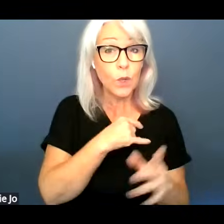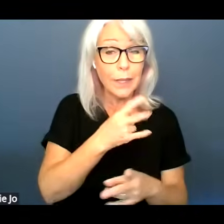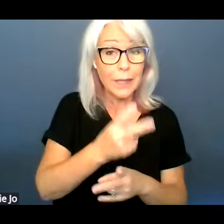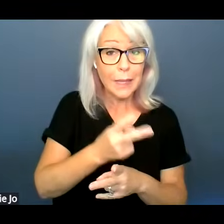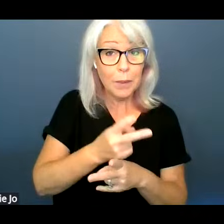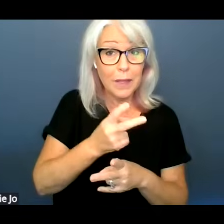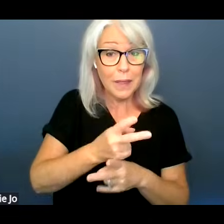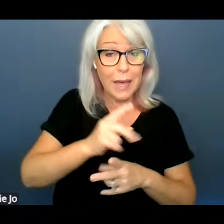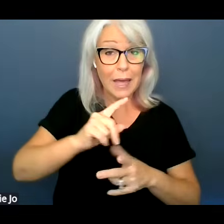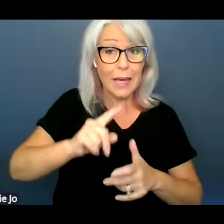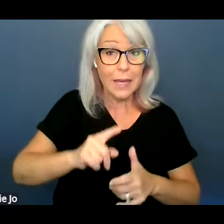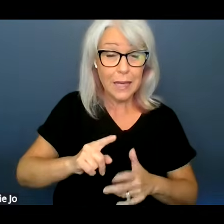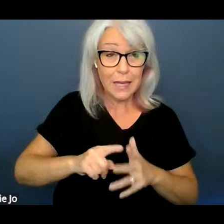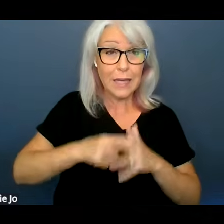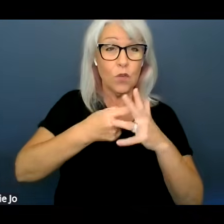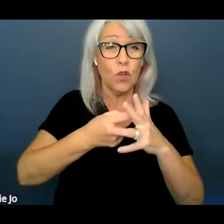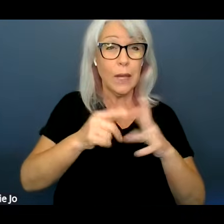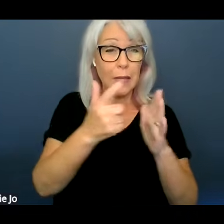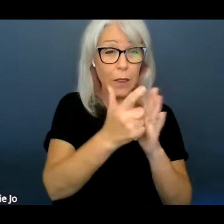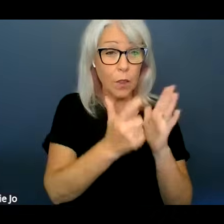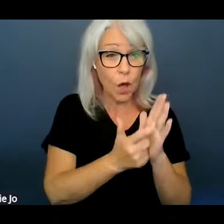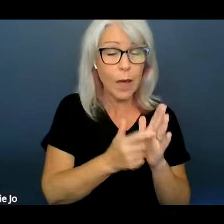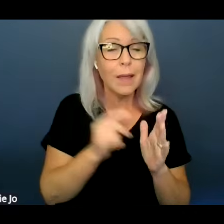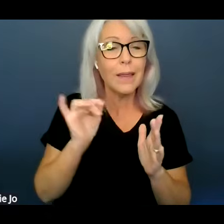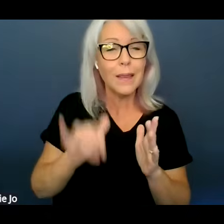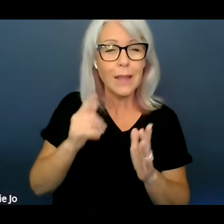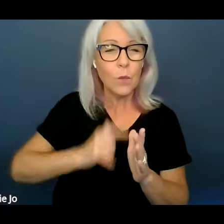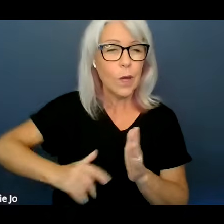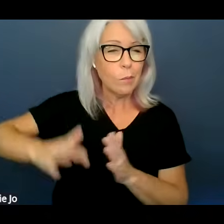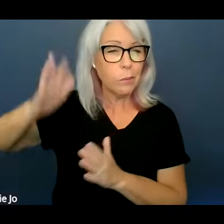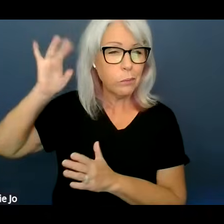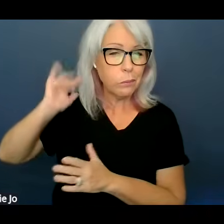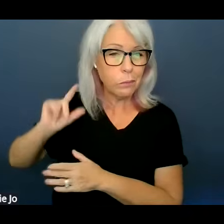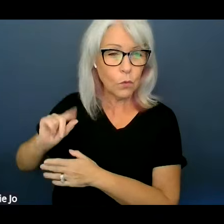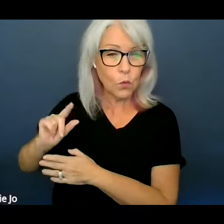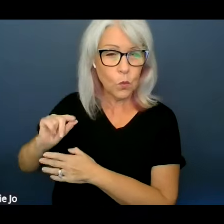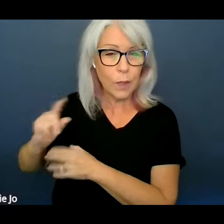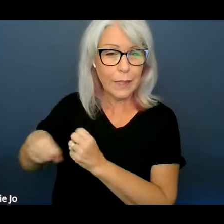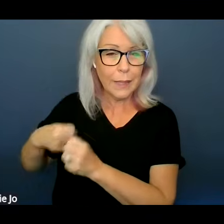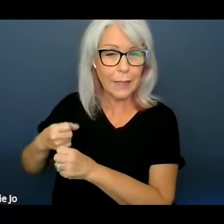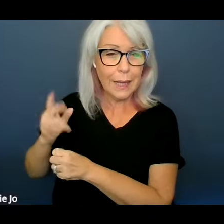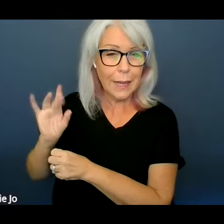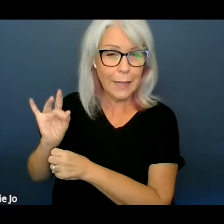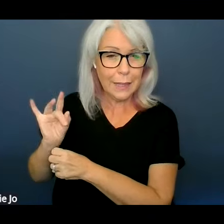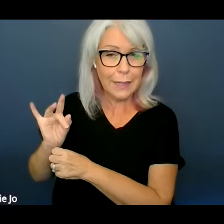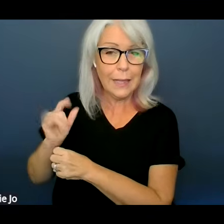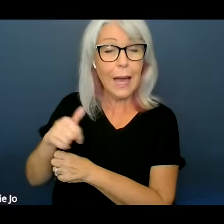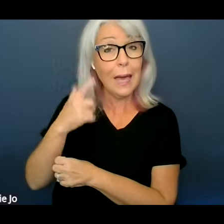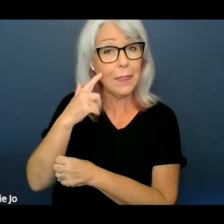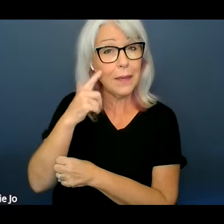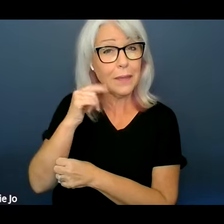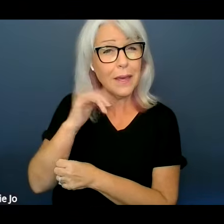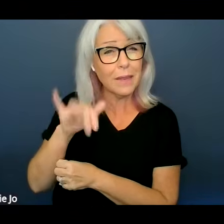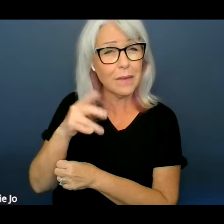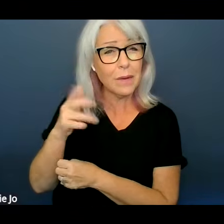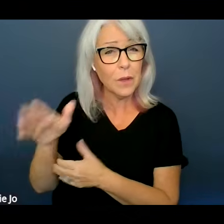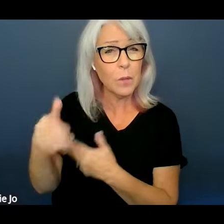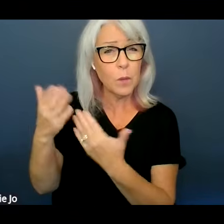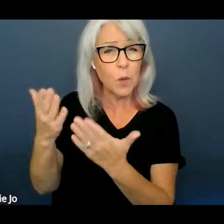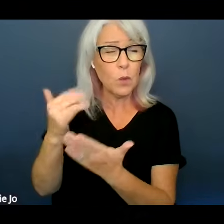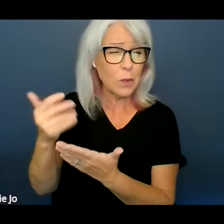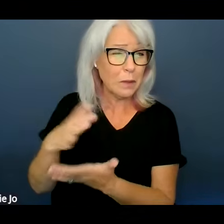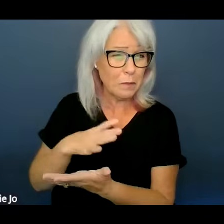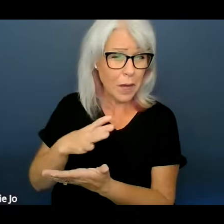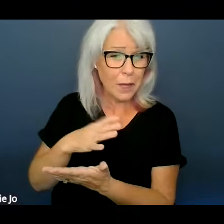which is what was there for the 2018 proposed initiated law, then I think proposal is perfectly fine. The other thing I'll just say as we're discussing this is,